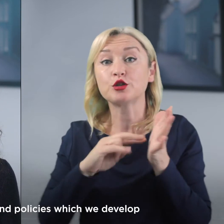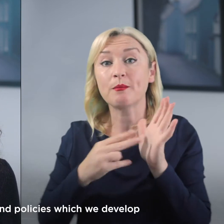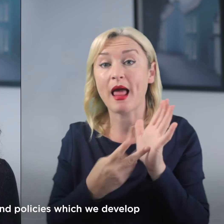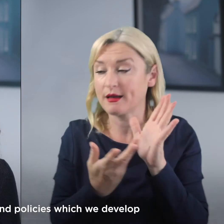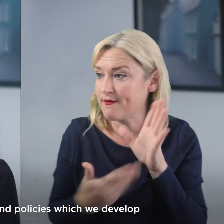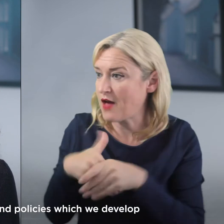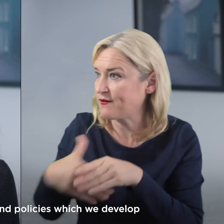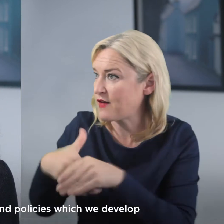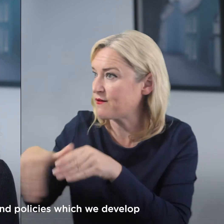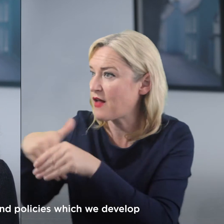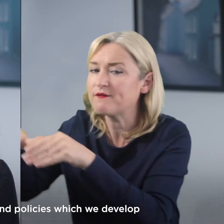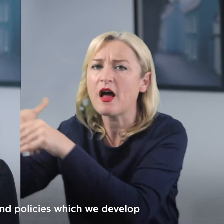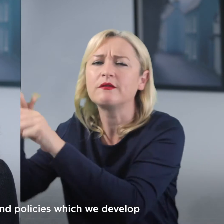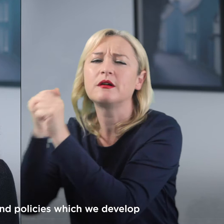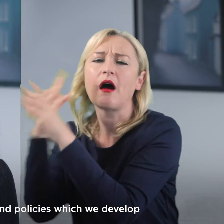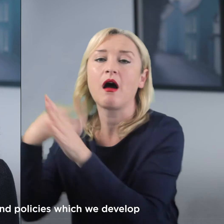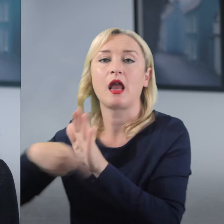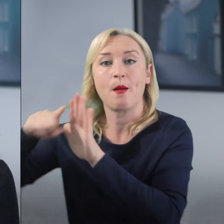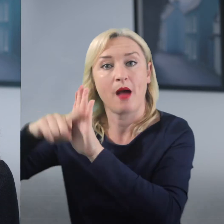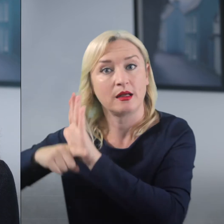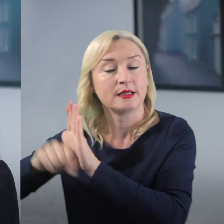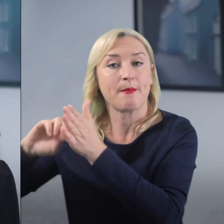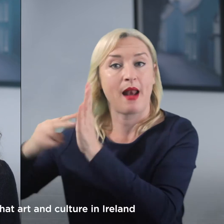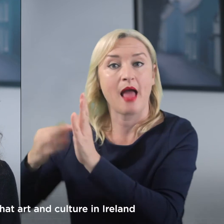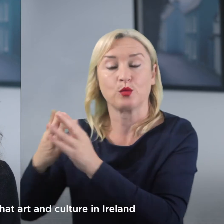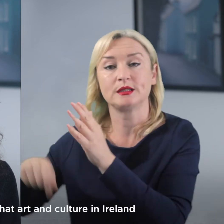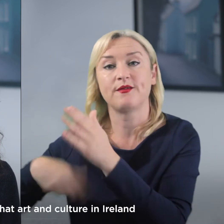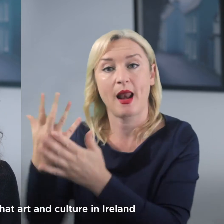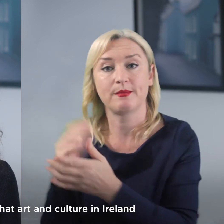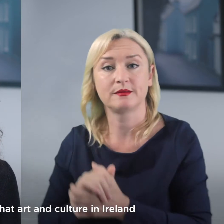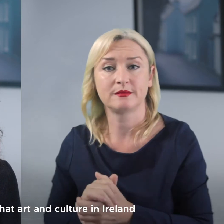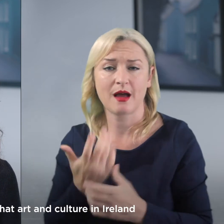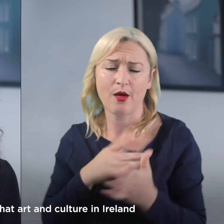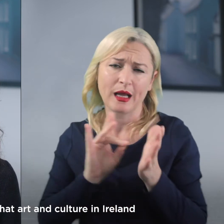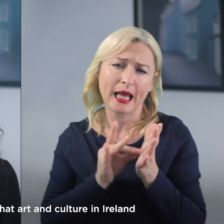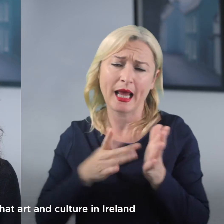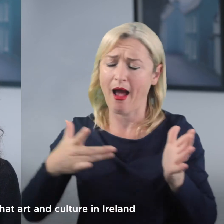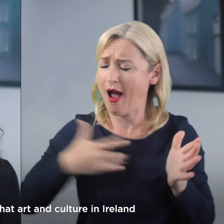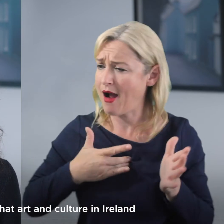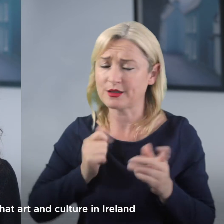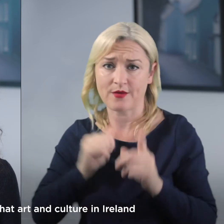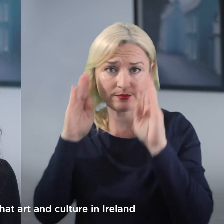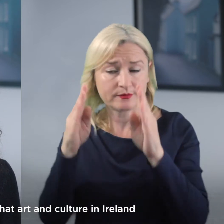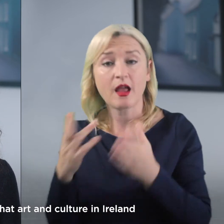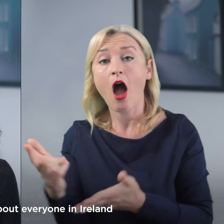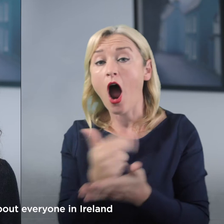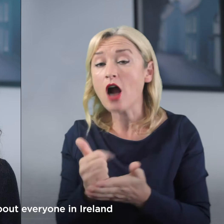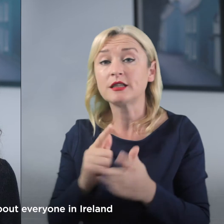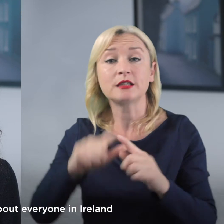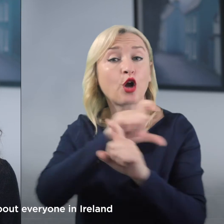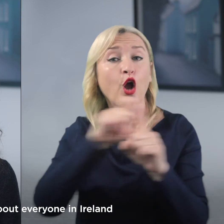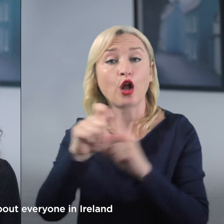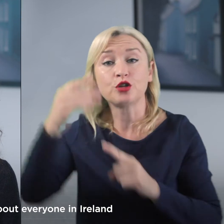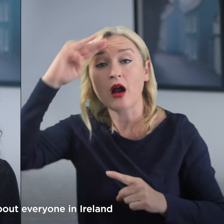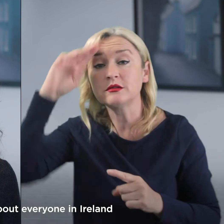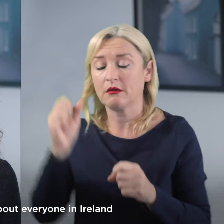incorporated into all other plans and policies which we develop. Our key mission is that art and culture in Ireland is